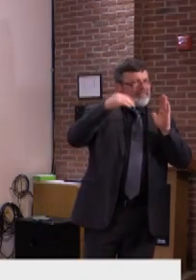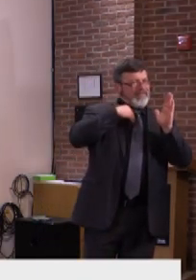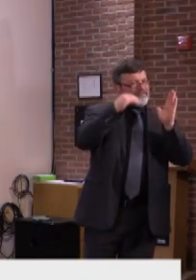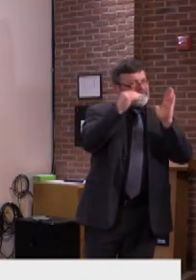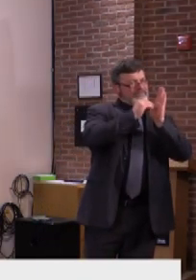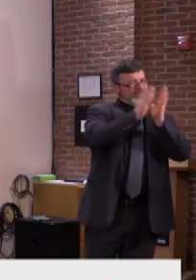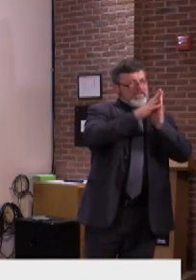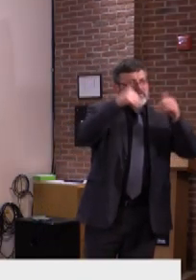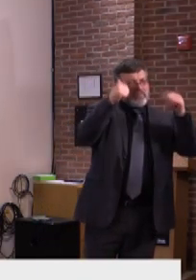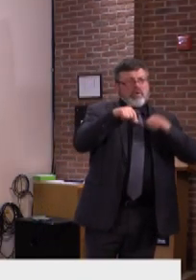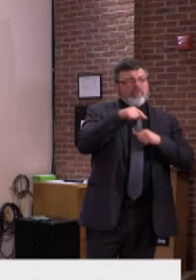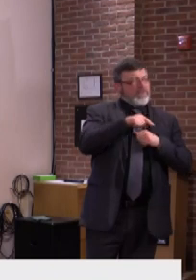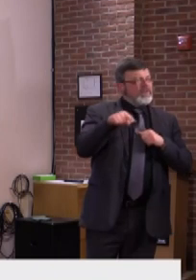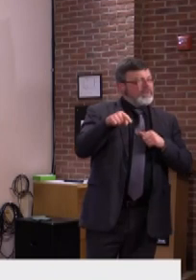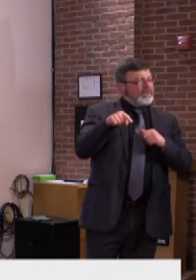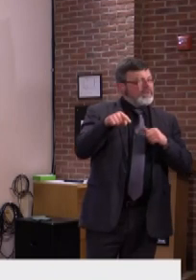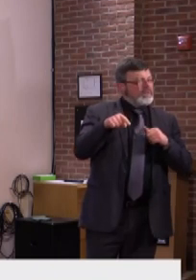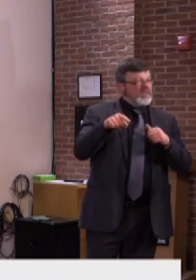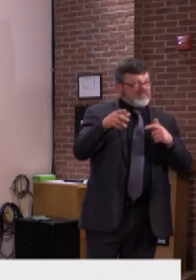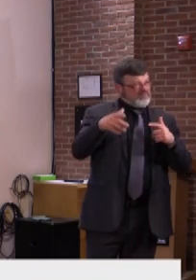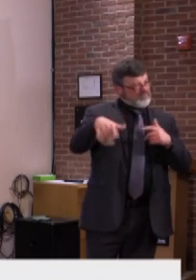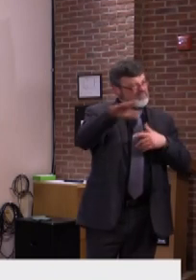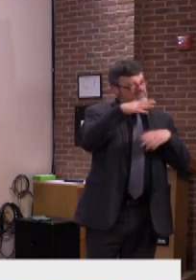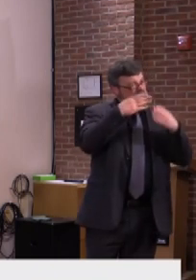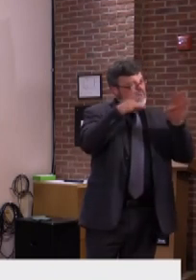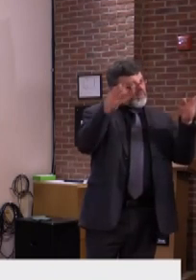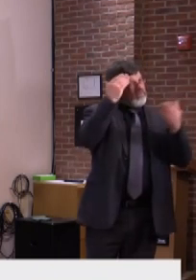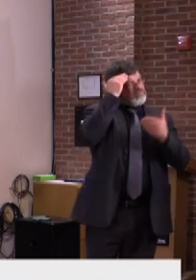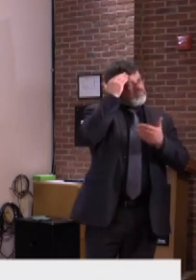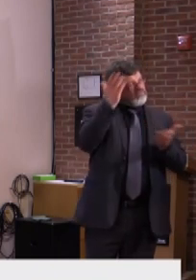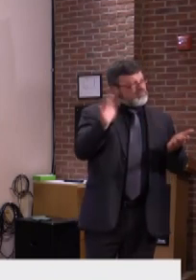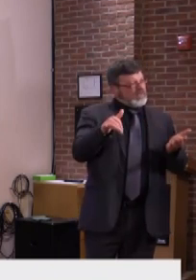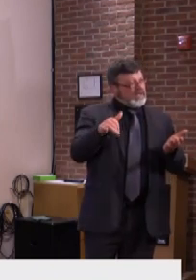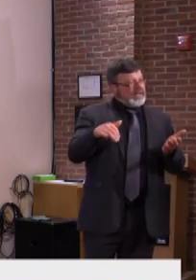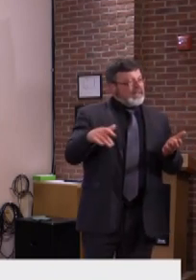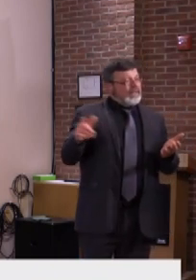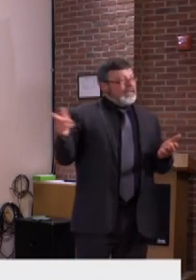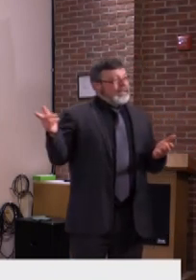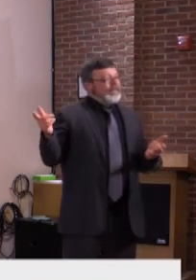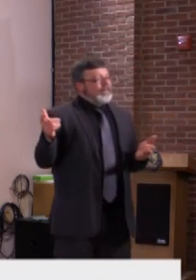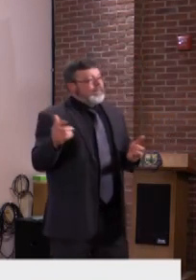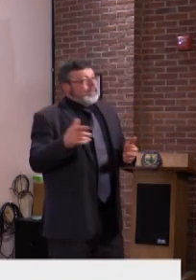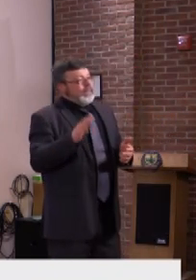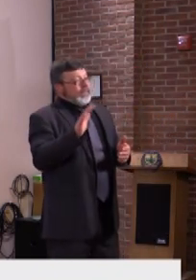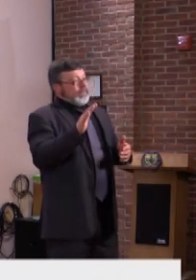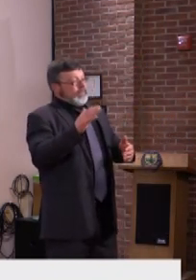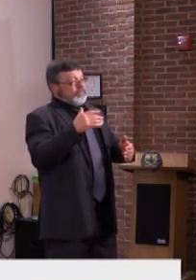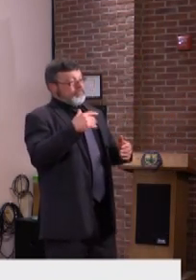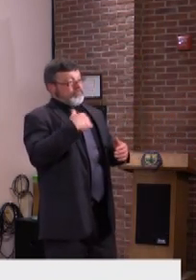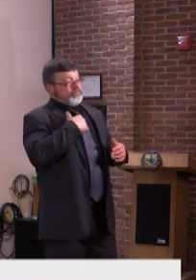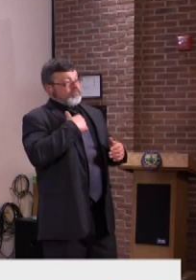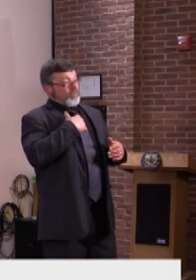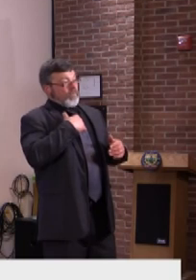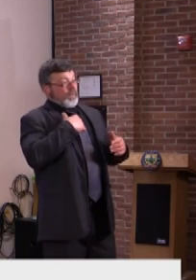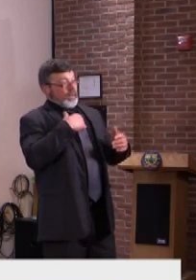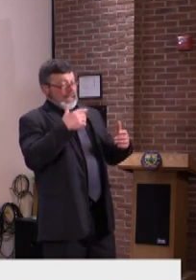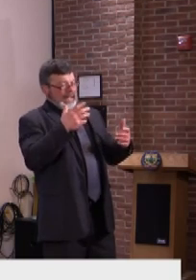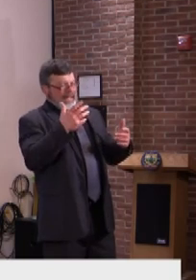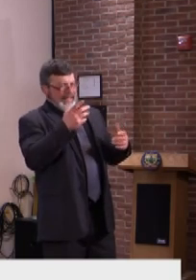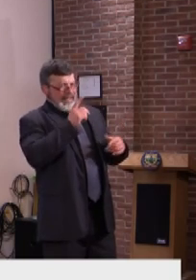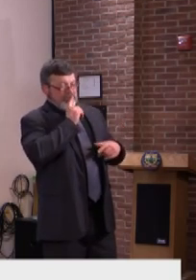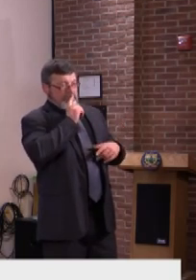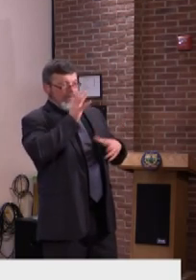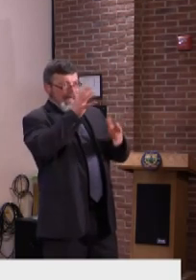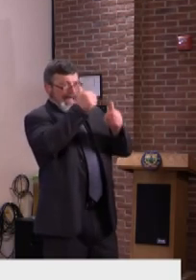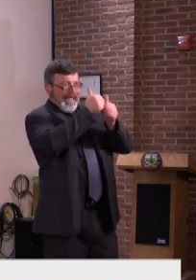all to see if we start taking uh if we start taking action against online critics it's going to be a long long